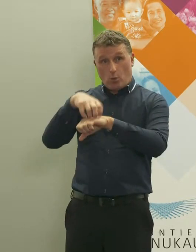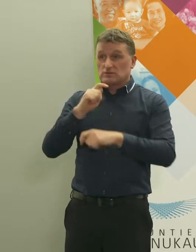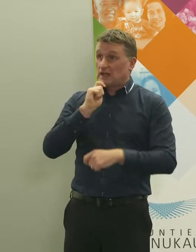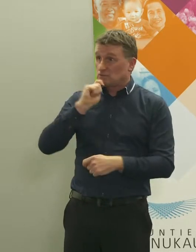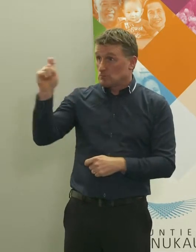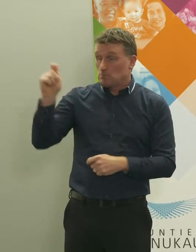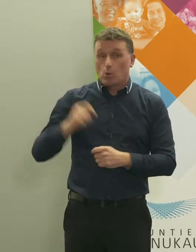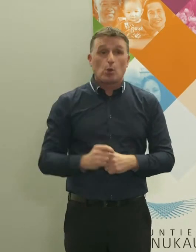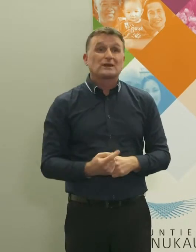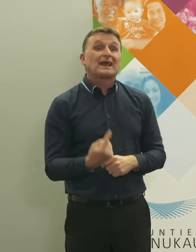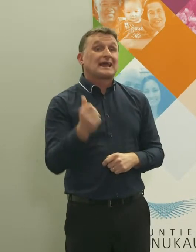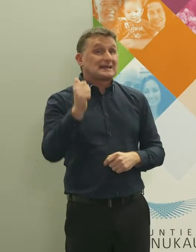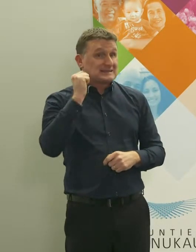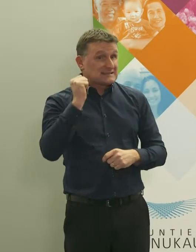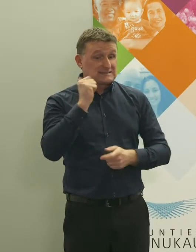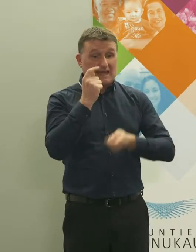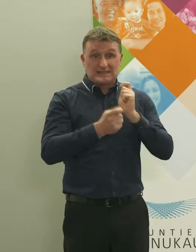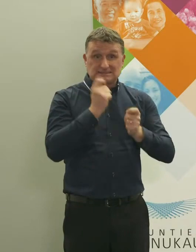processed